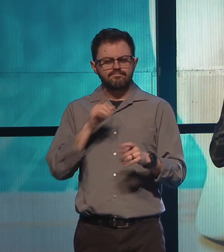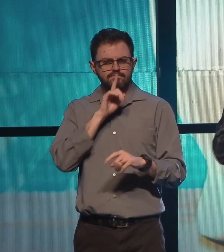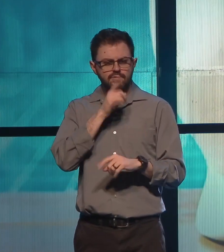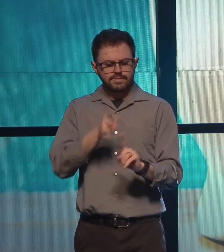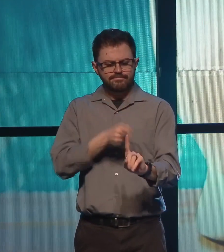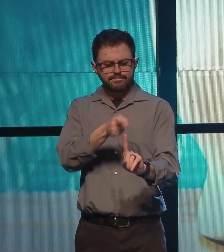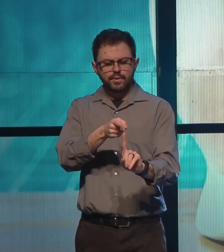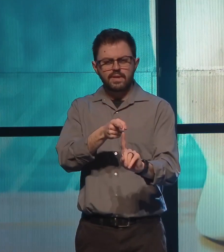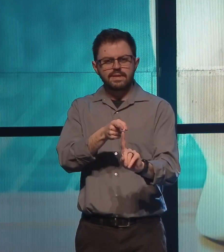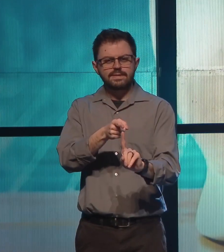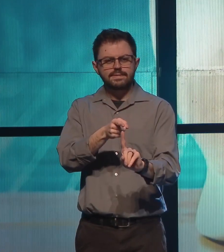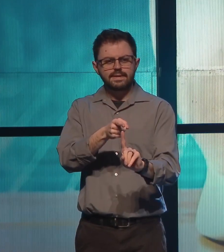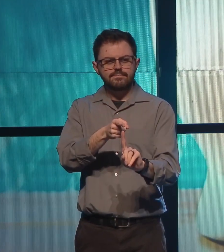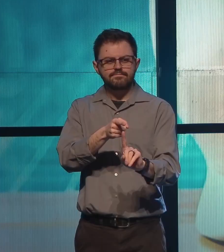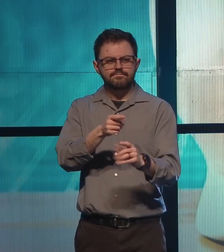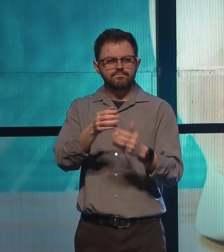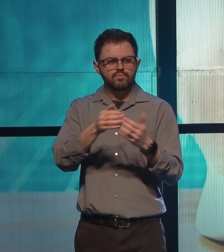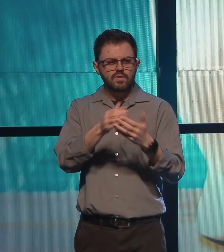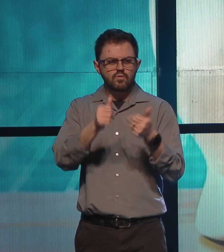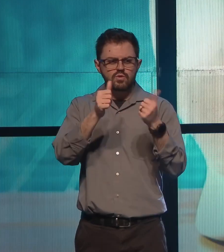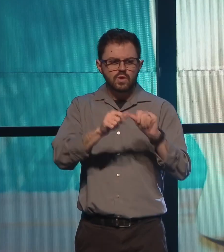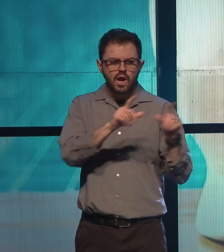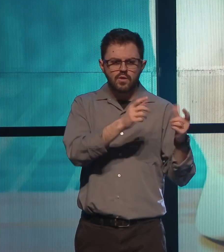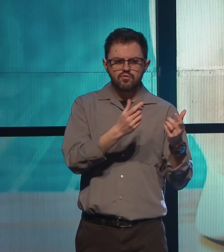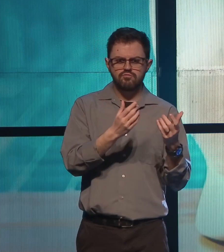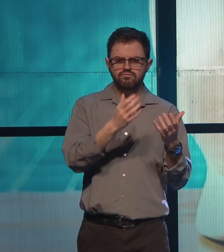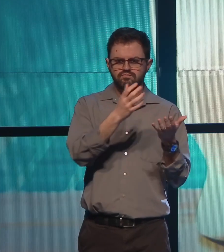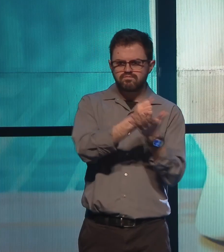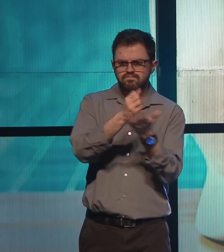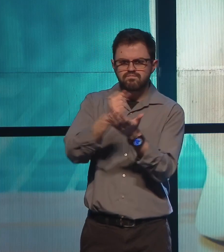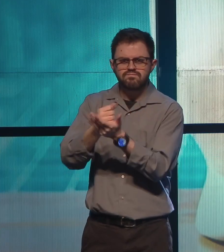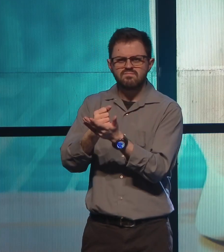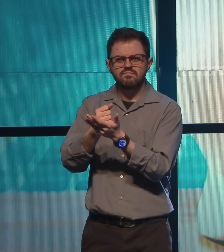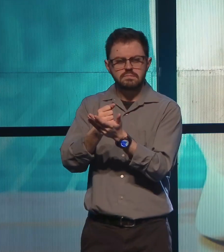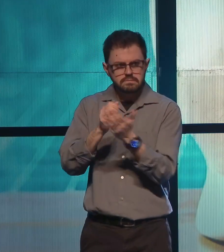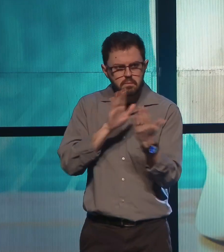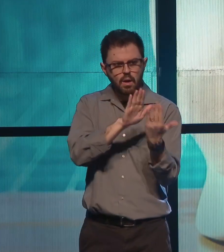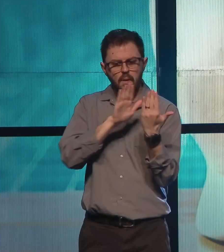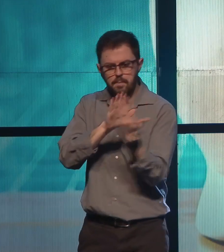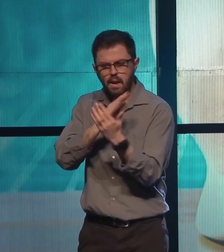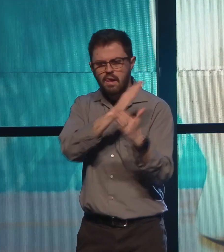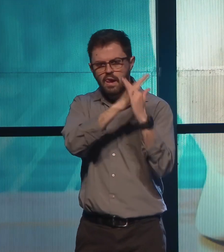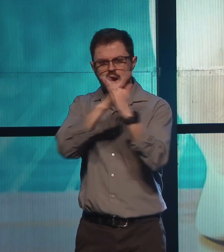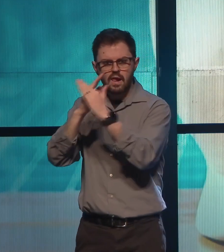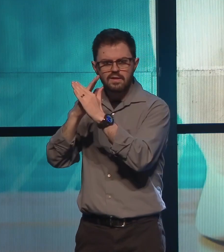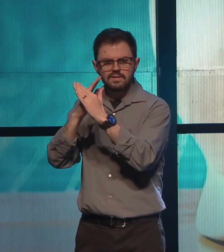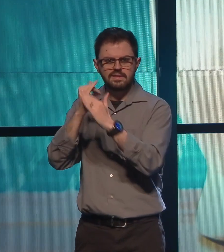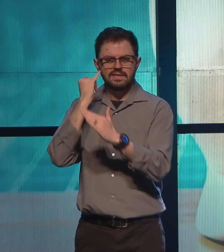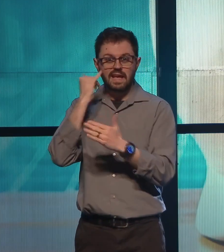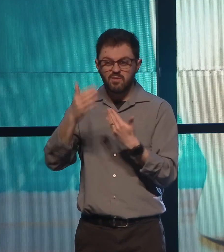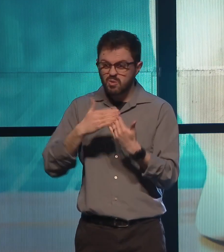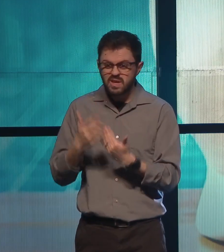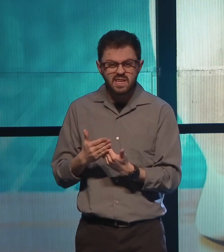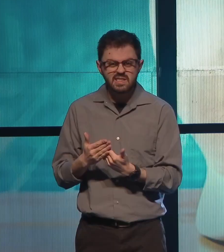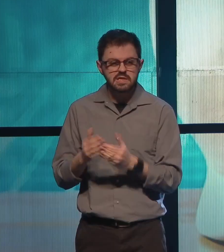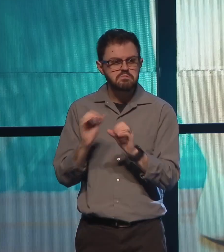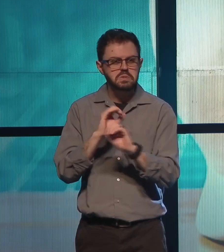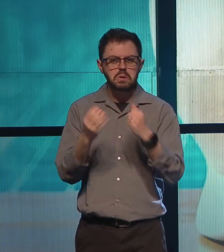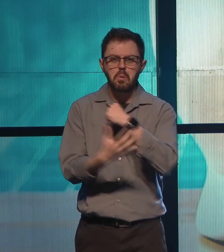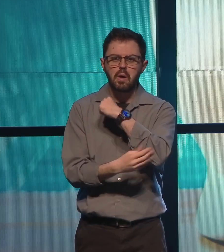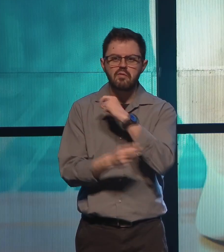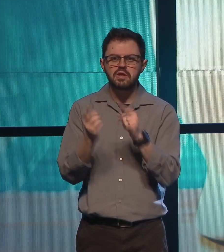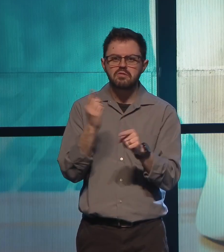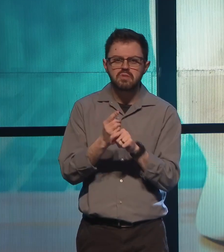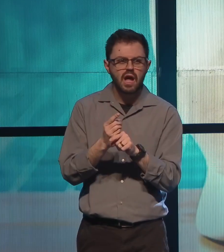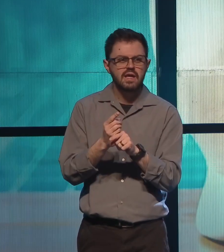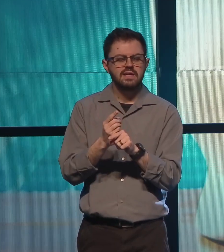lives to being what we want to be. Otherwise, it would be easy, right? Otherwise, everybody would be generous. There would be no poverty if it were easy, right? We wouldn't think about